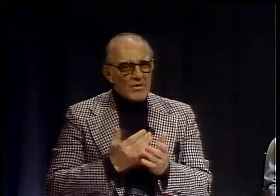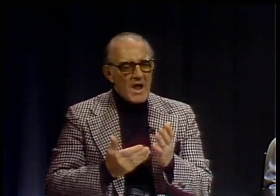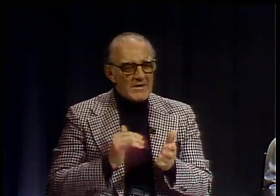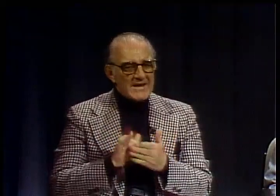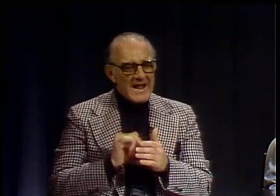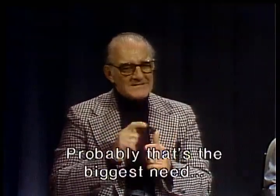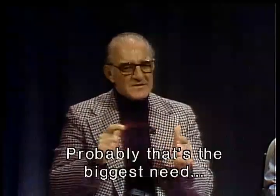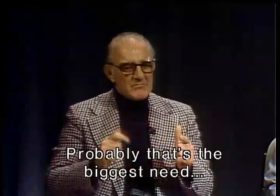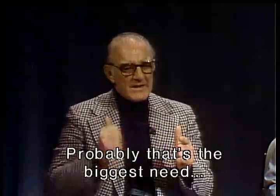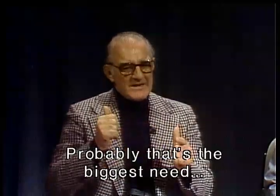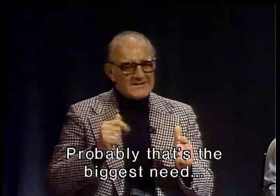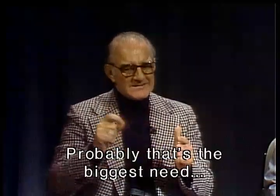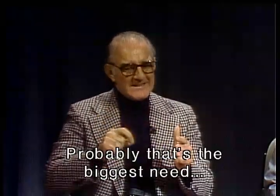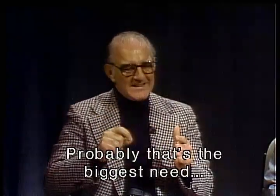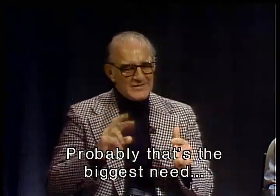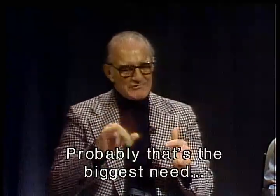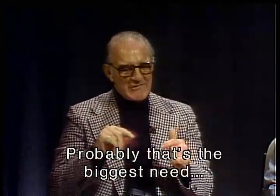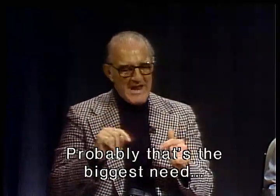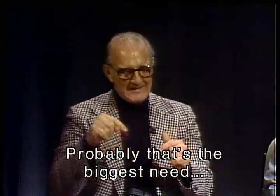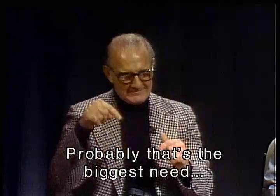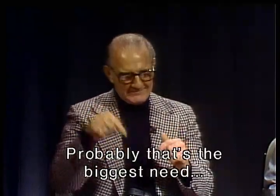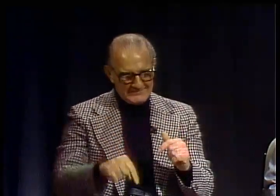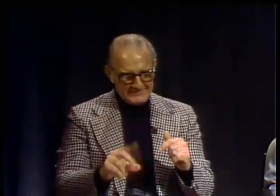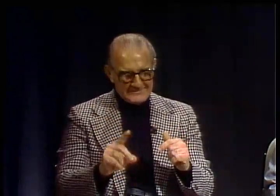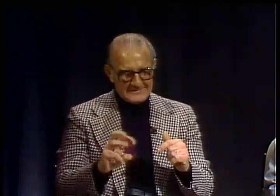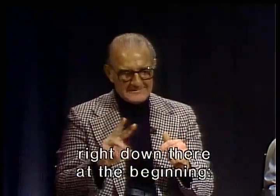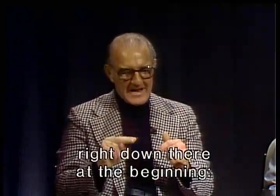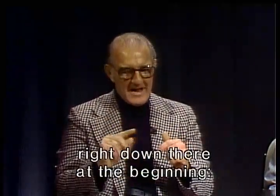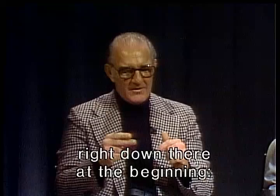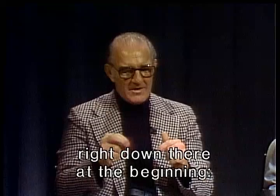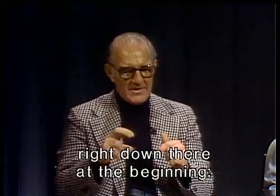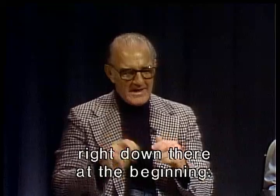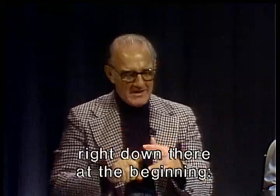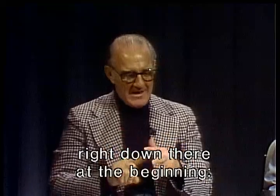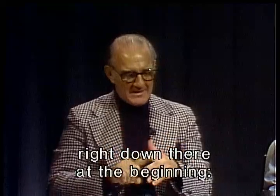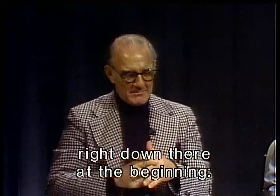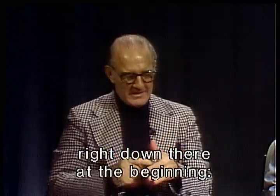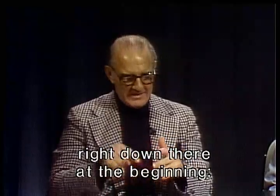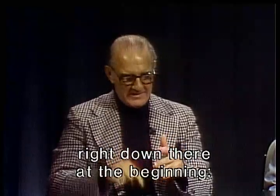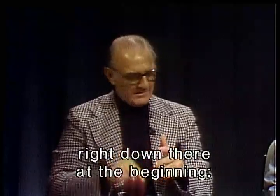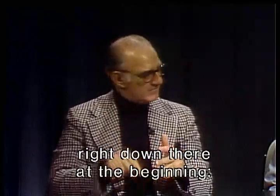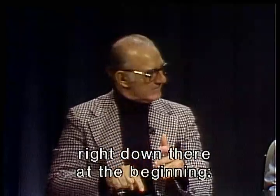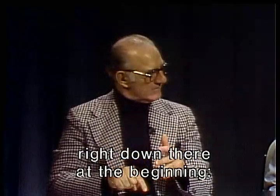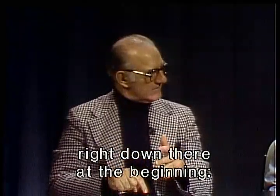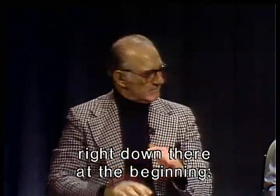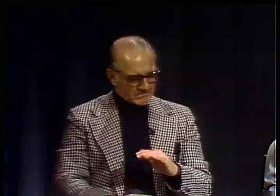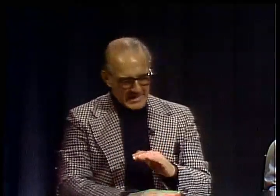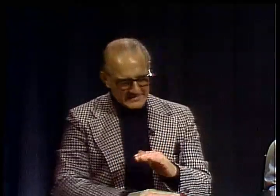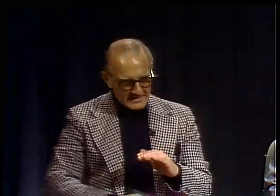Probably that's the biggest need right down there at the beginning, basic